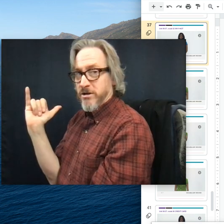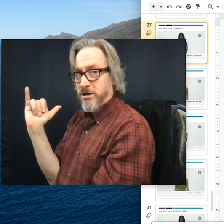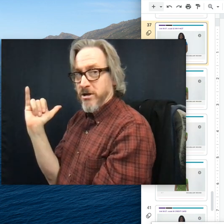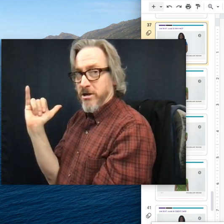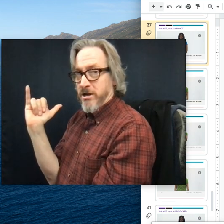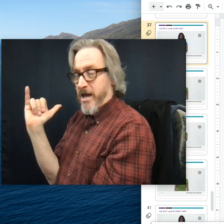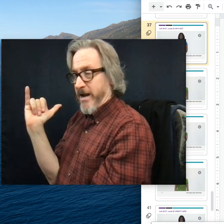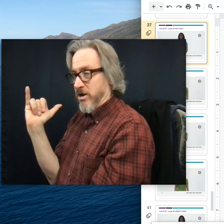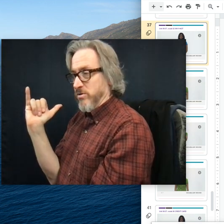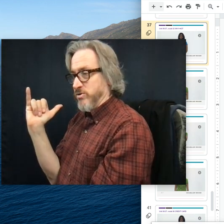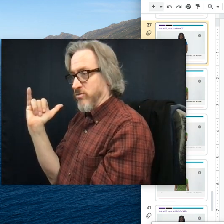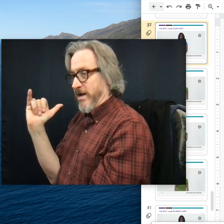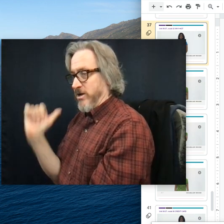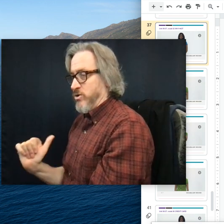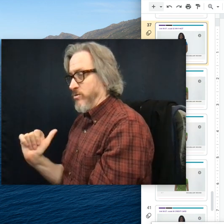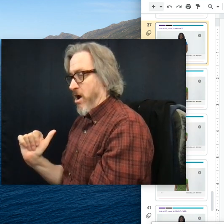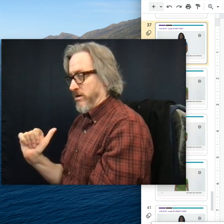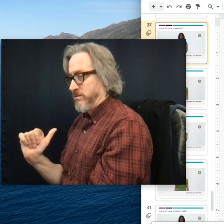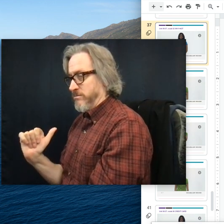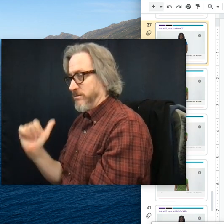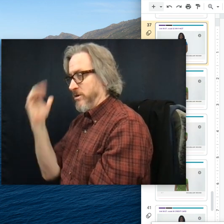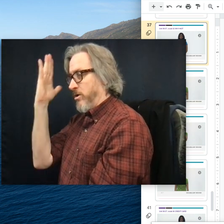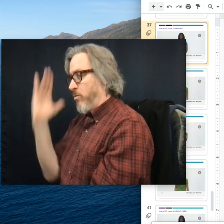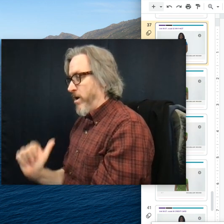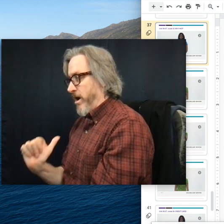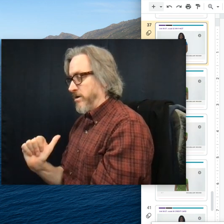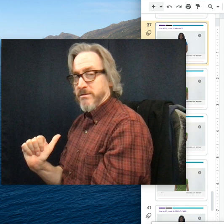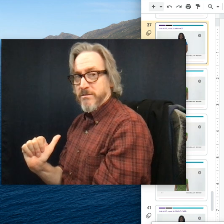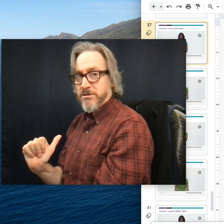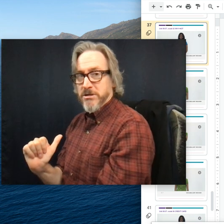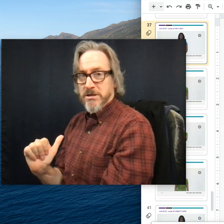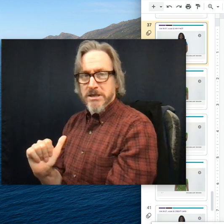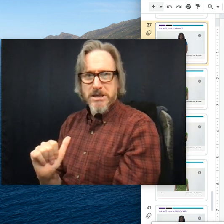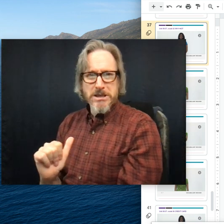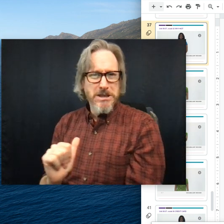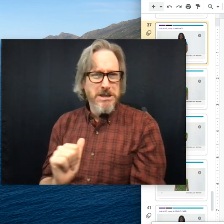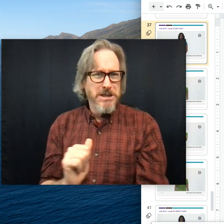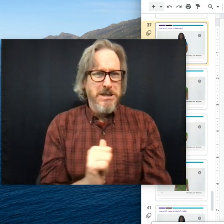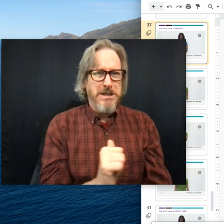turned and it goes right into not. Why not?